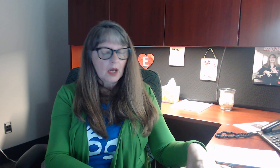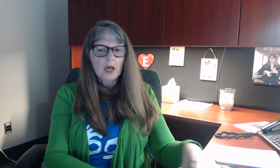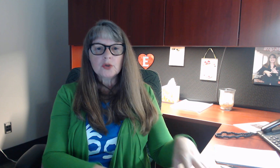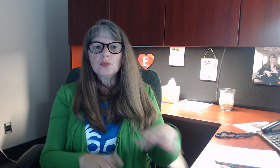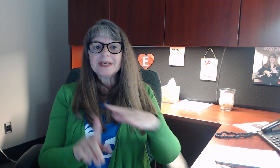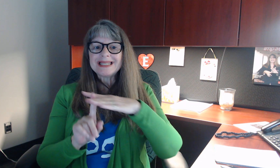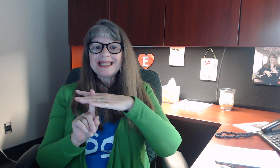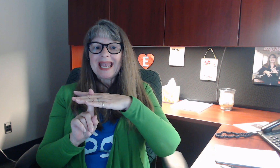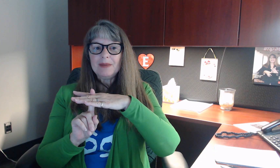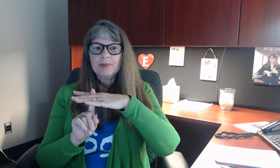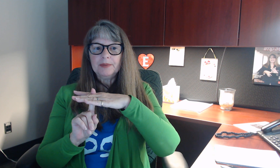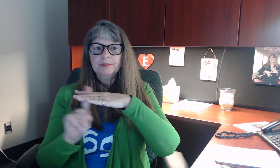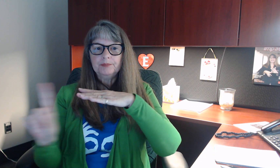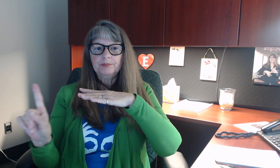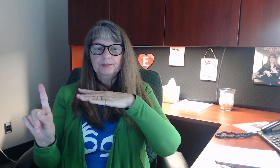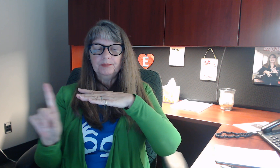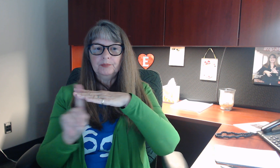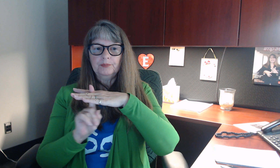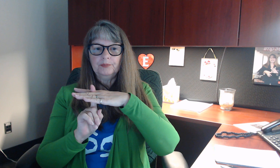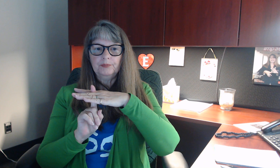To escape.